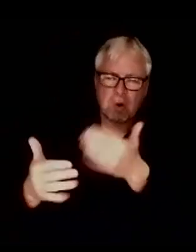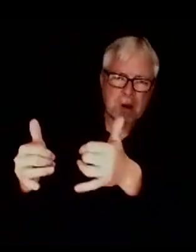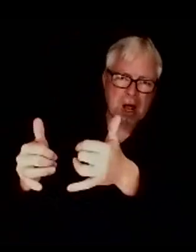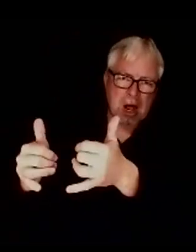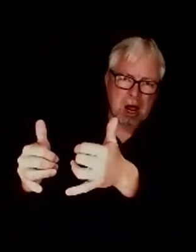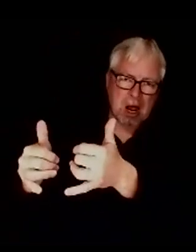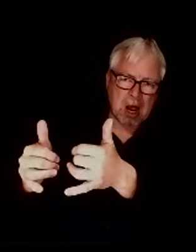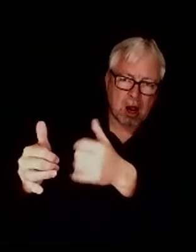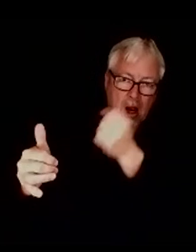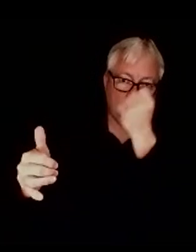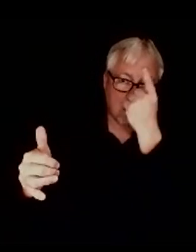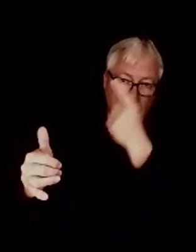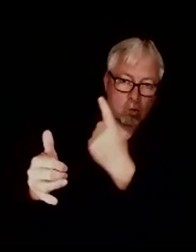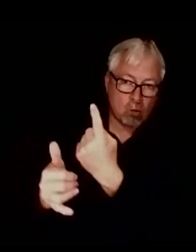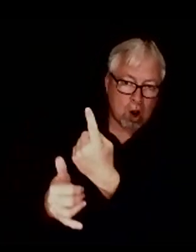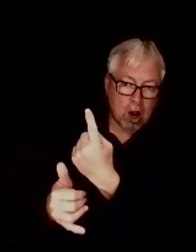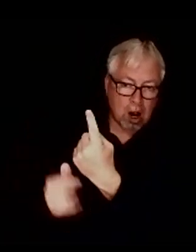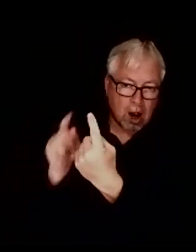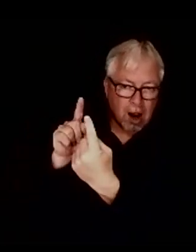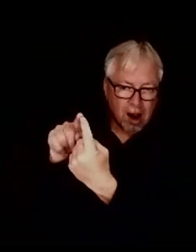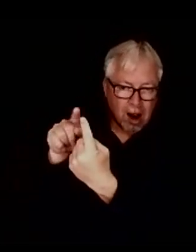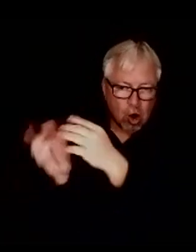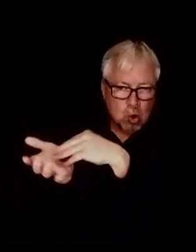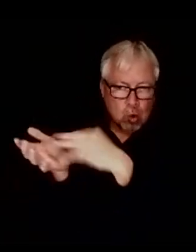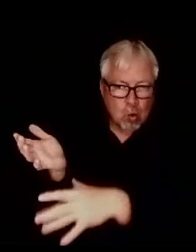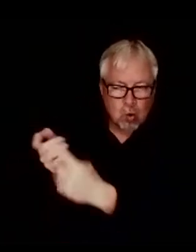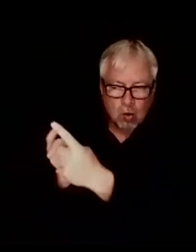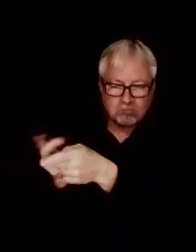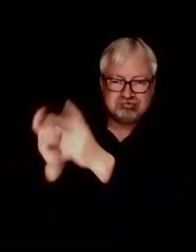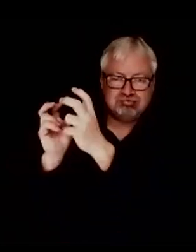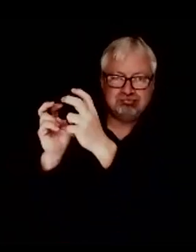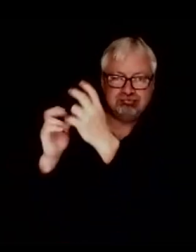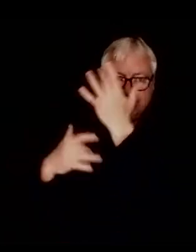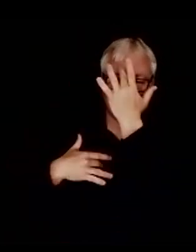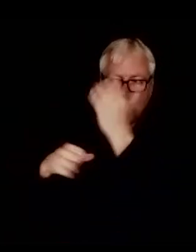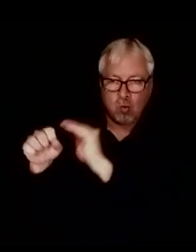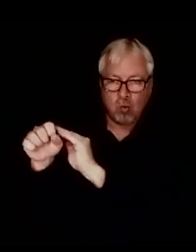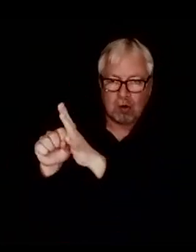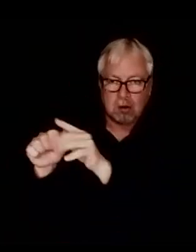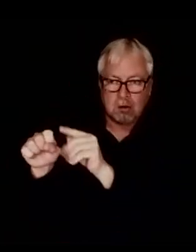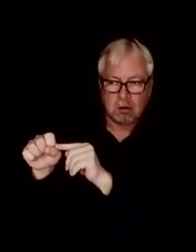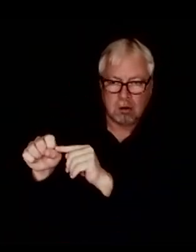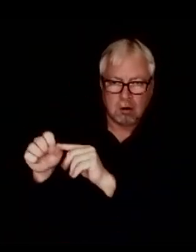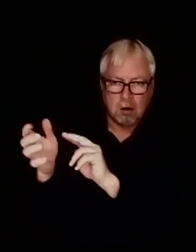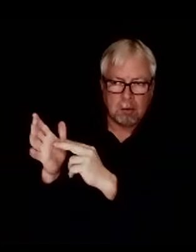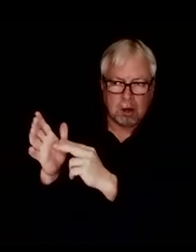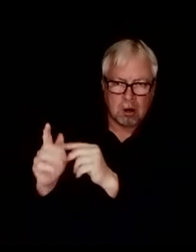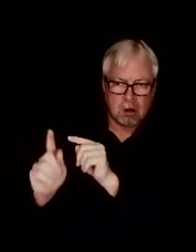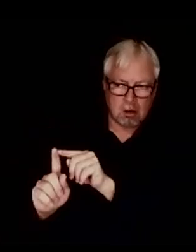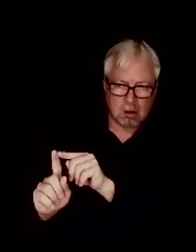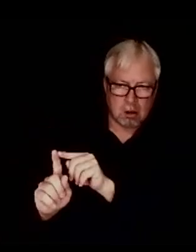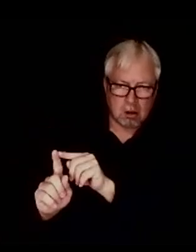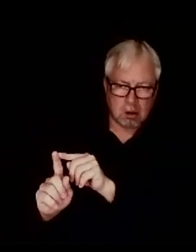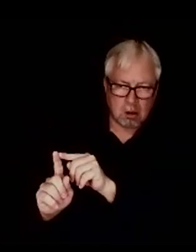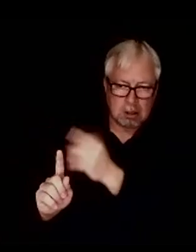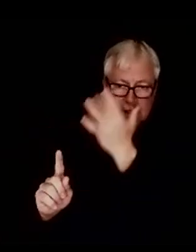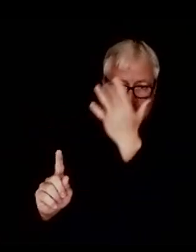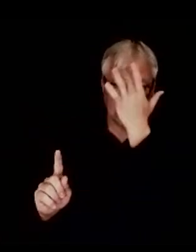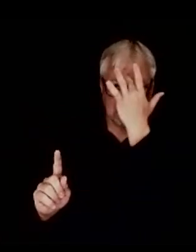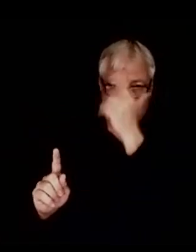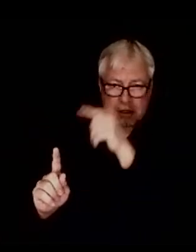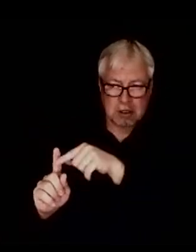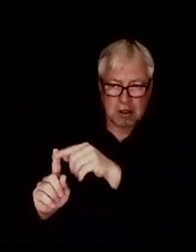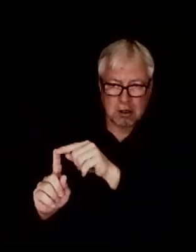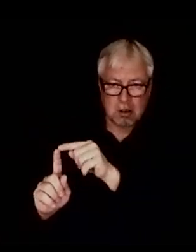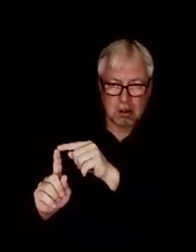COVID, then there must be a direct link from Michael to an elder in a long-term care facility for there to